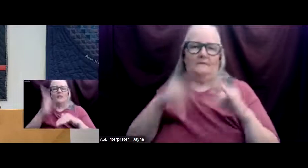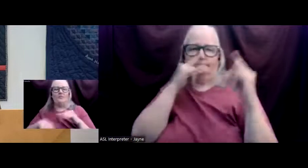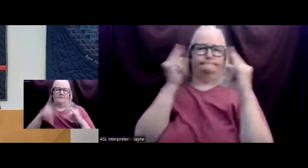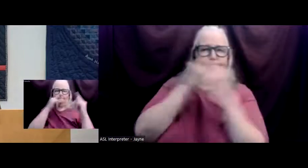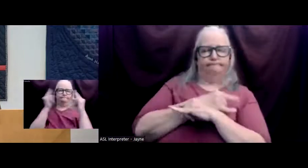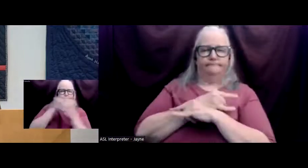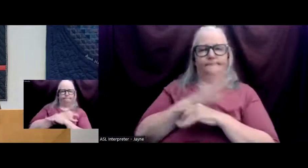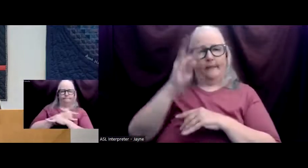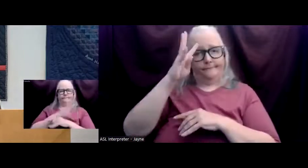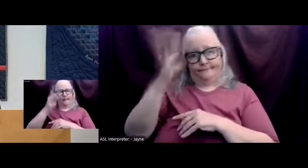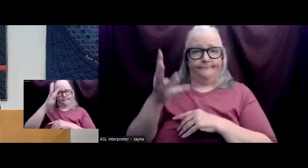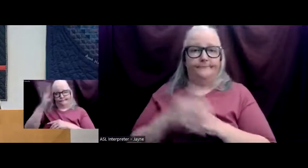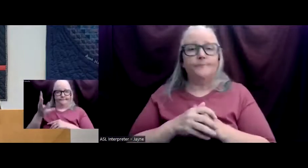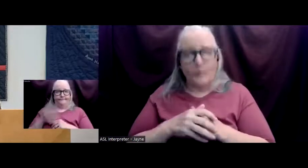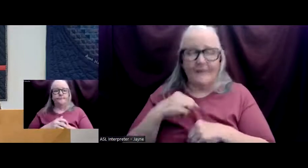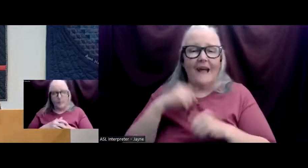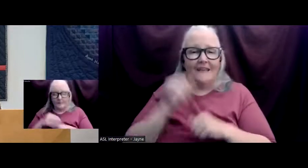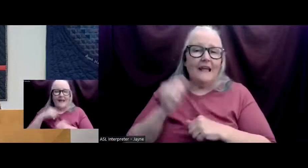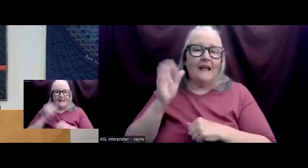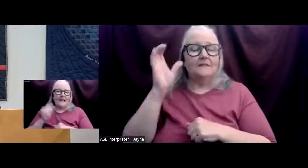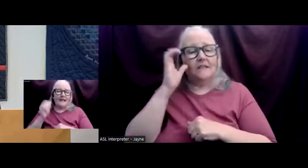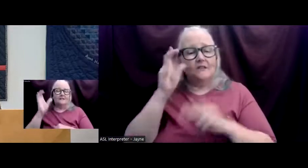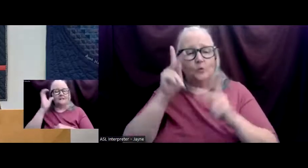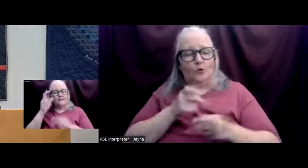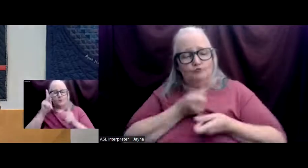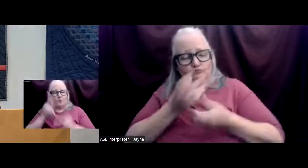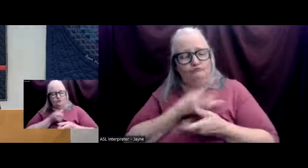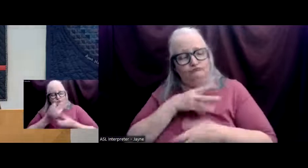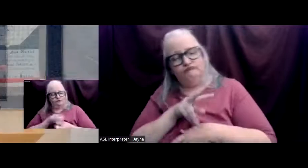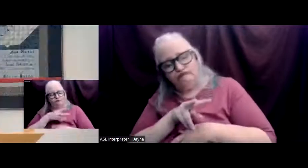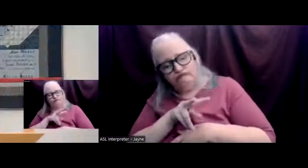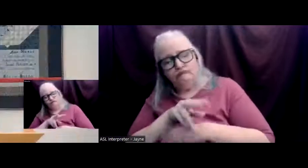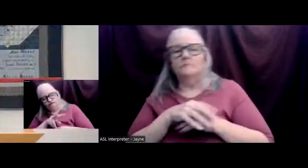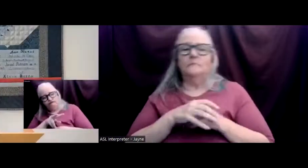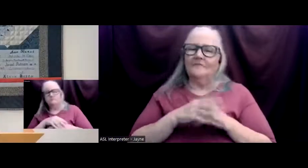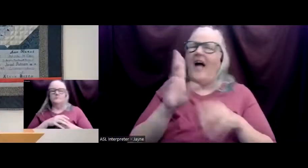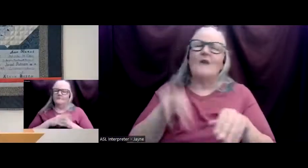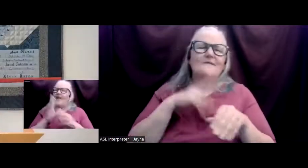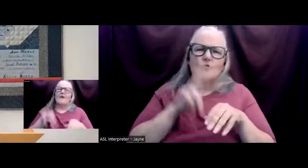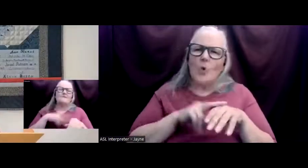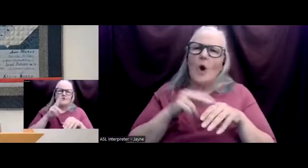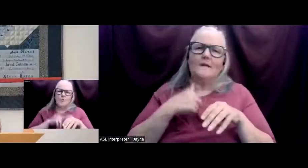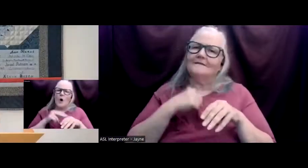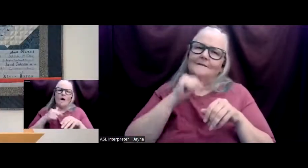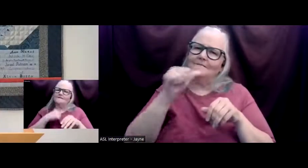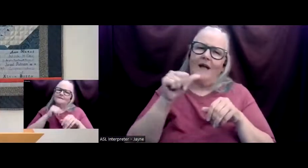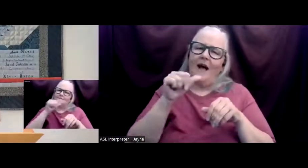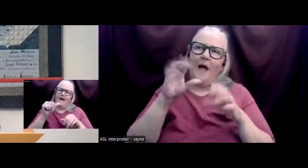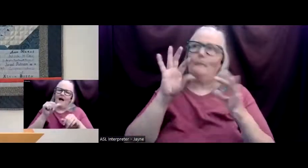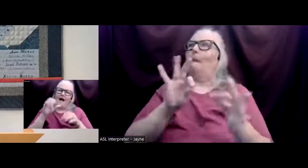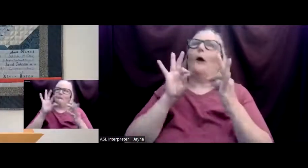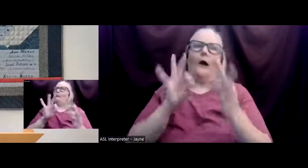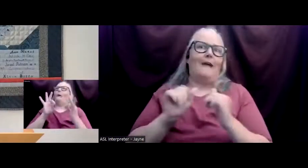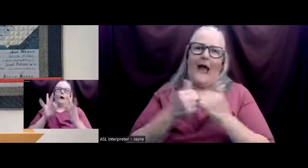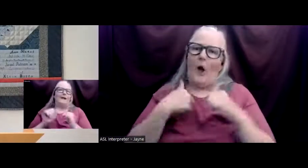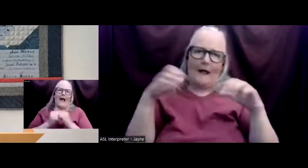posturing. I can listen to someone who needs to talk. Of course, I won't do these things perfectly,